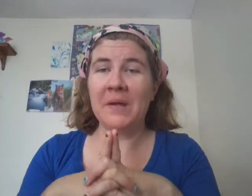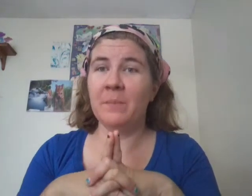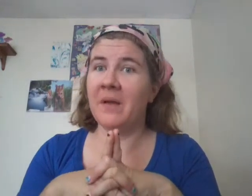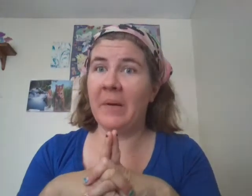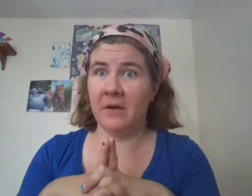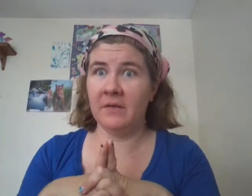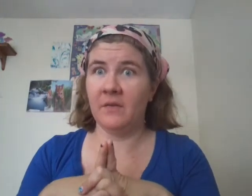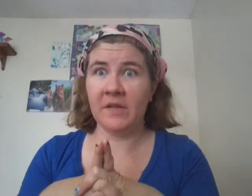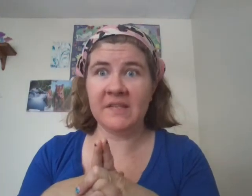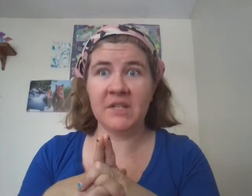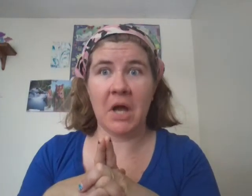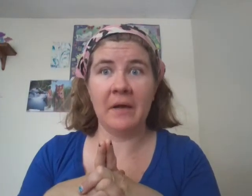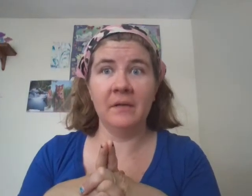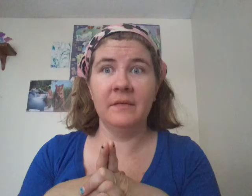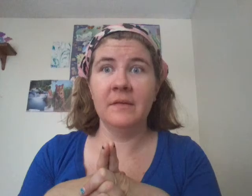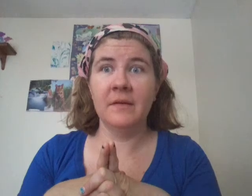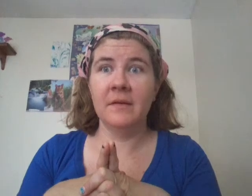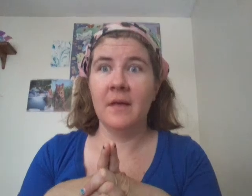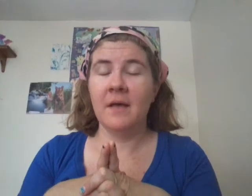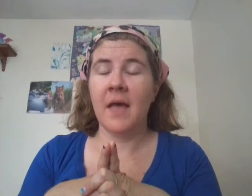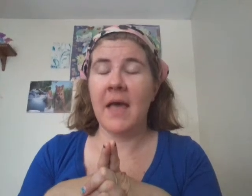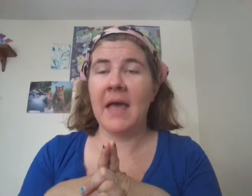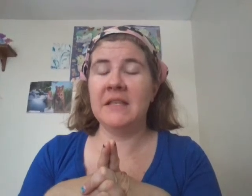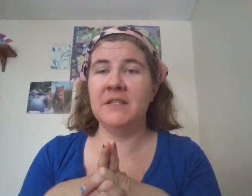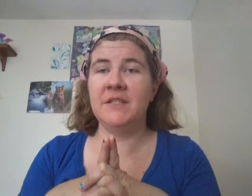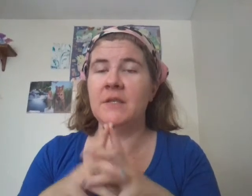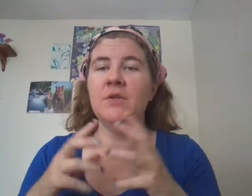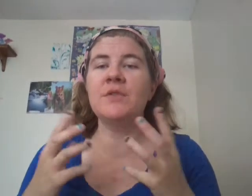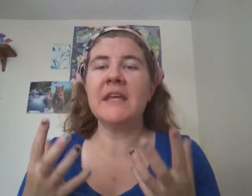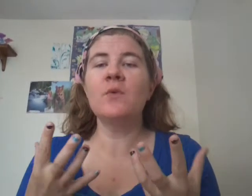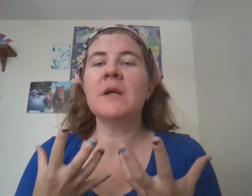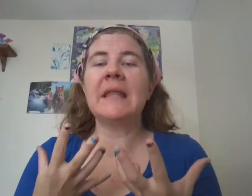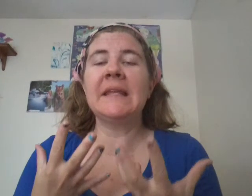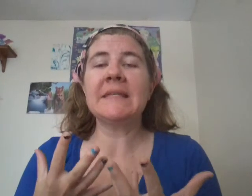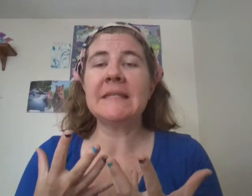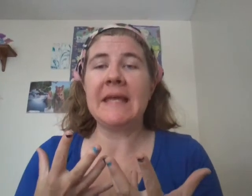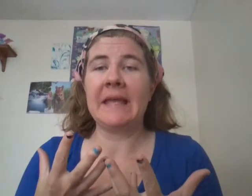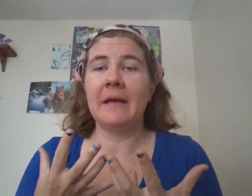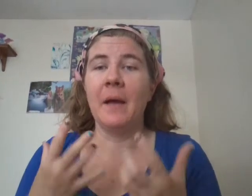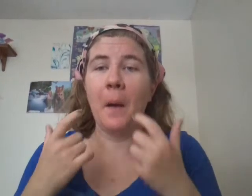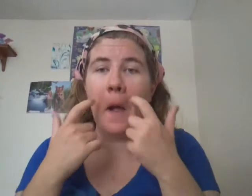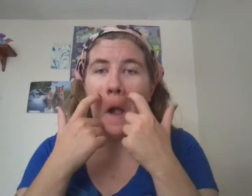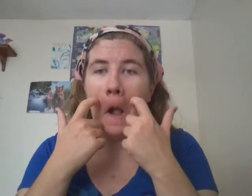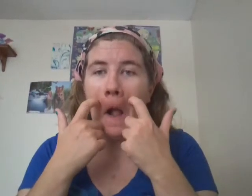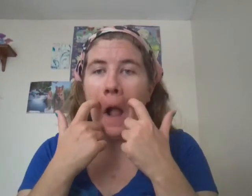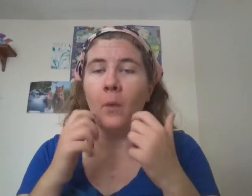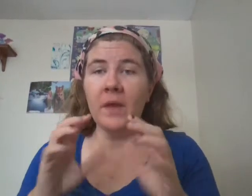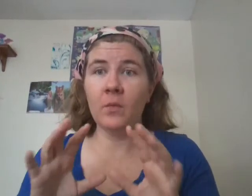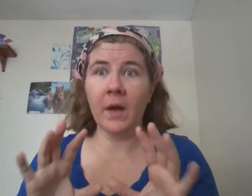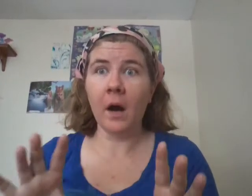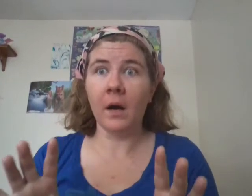you imagine being a parent of an autistic child? And you think we're not listening. We are.